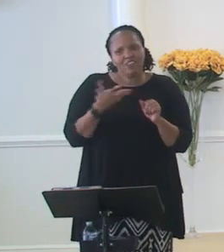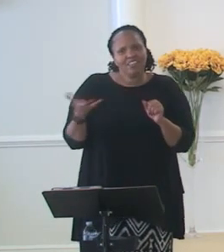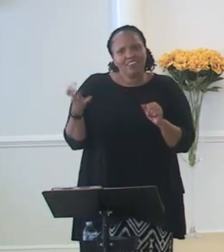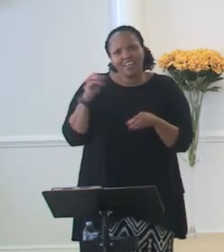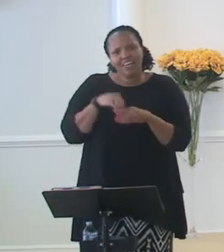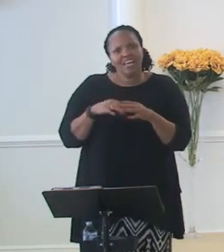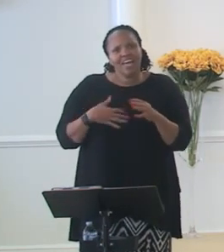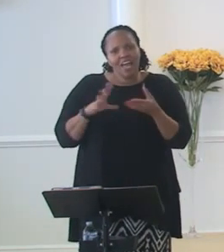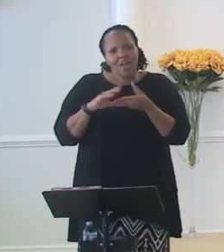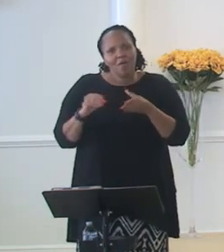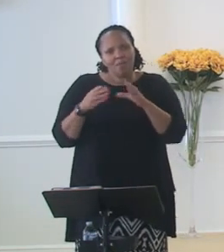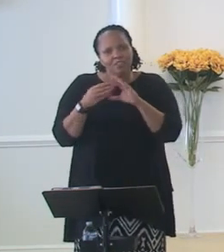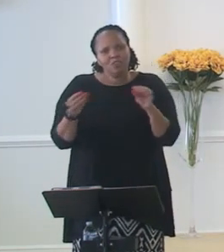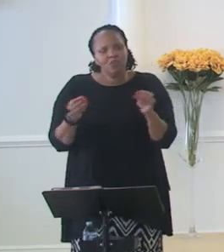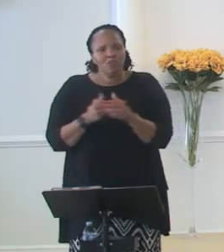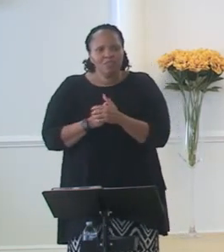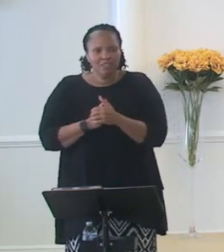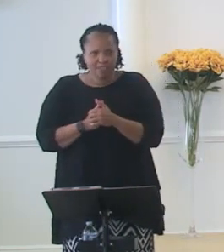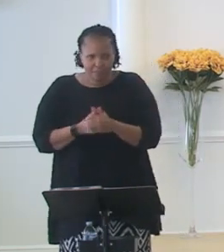my storyline.